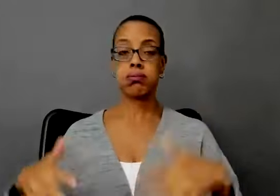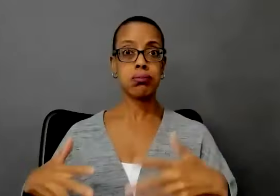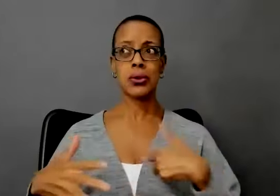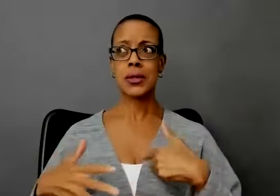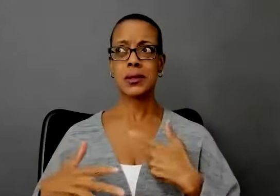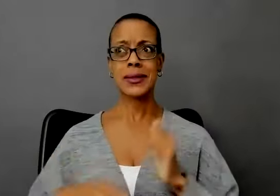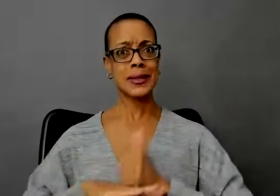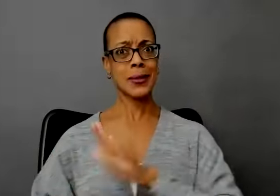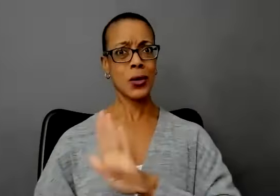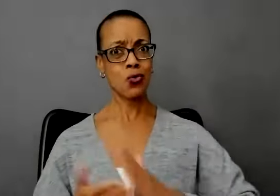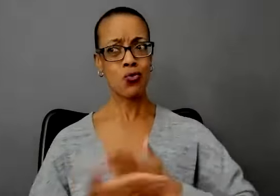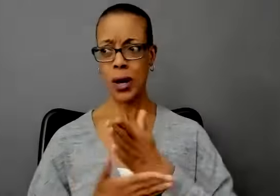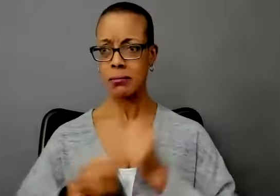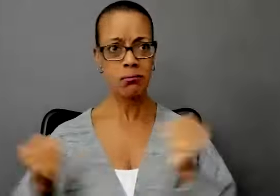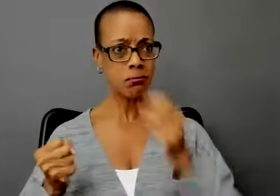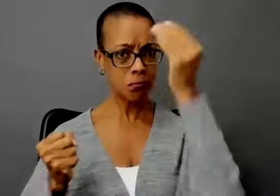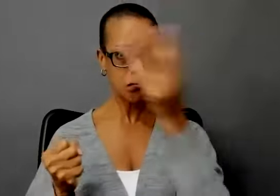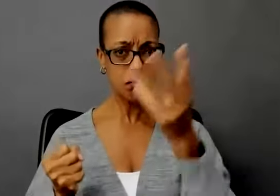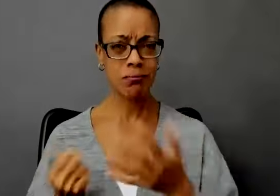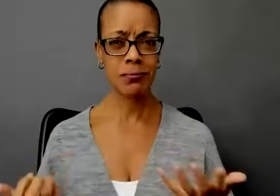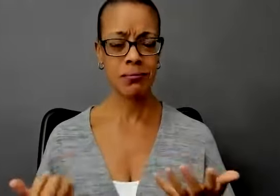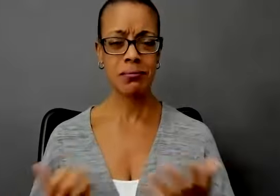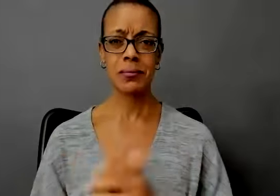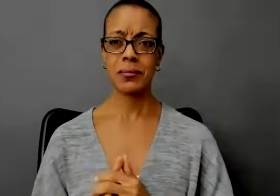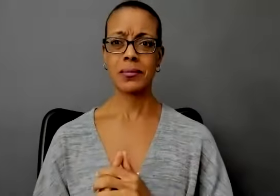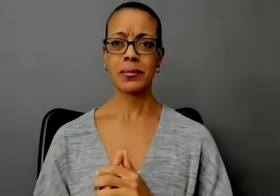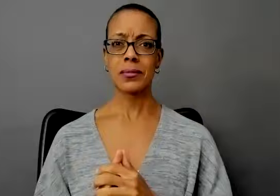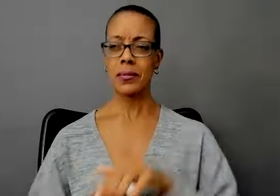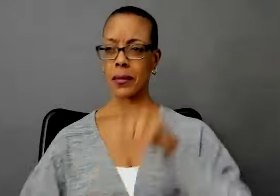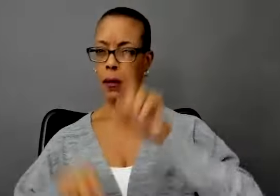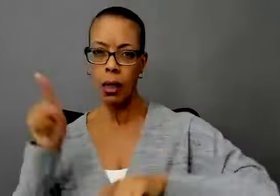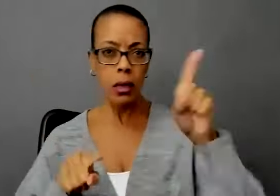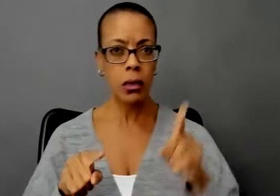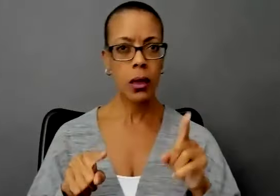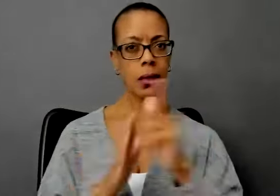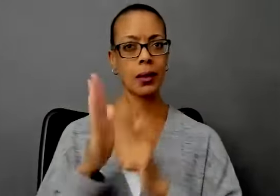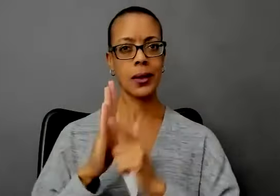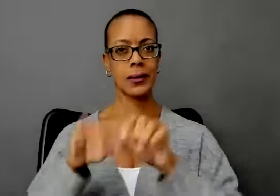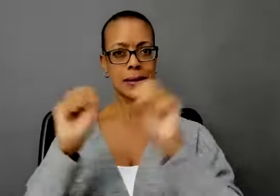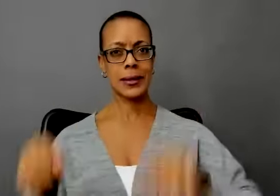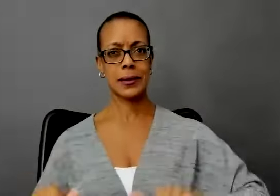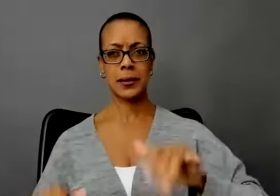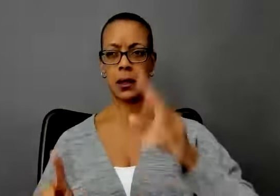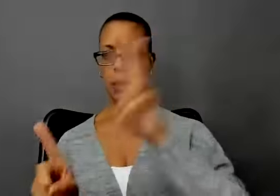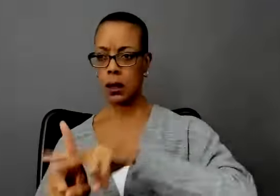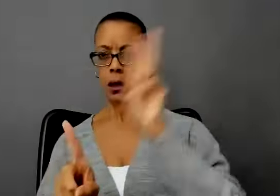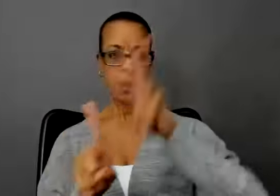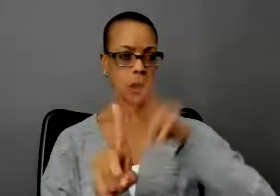speak. Again, with the inconsistency of the legal system and how the law is applied by judges and attorneys,